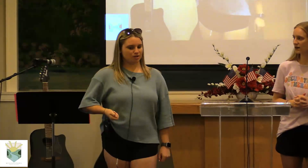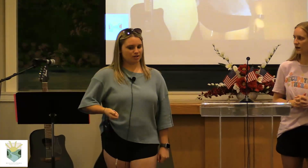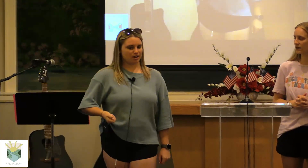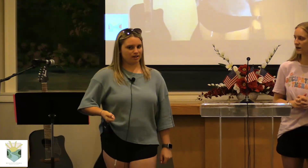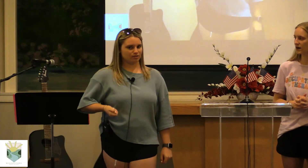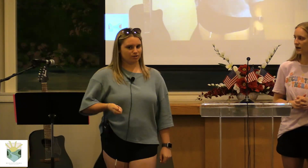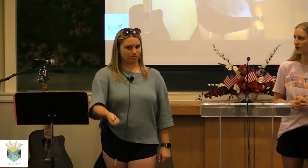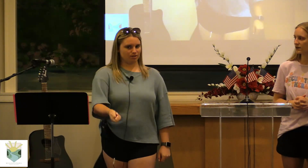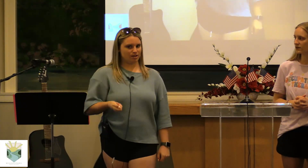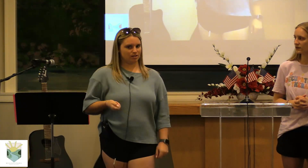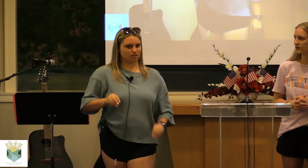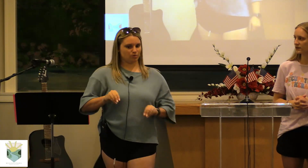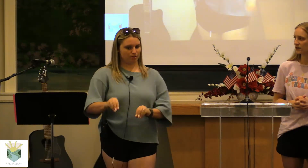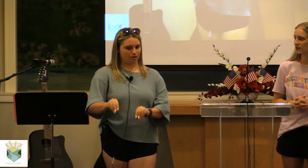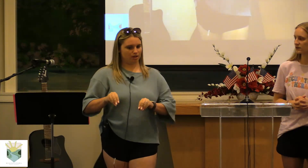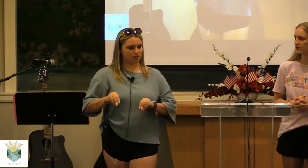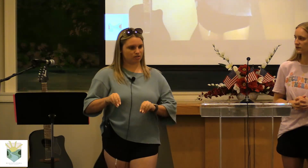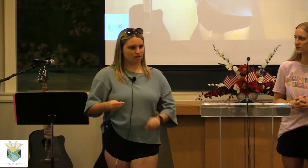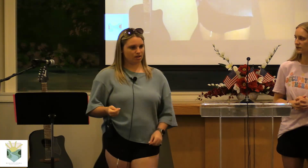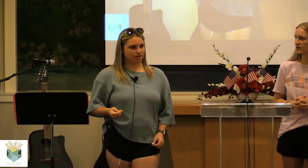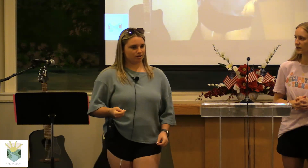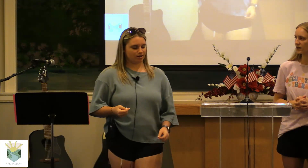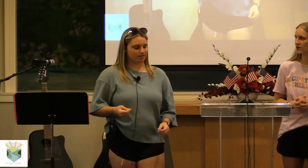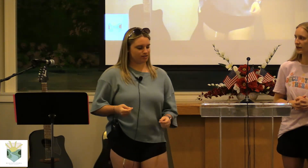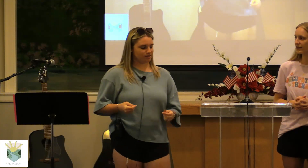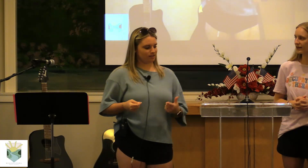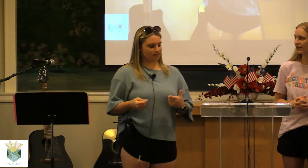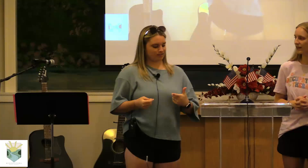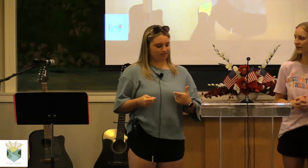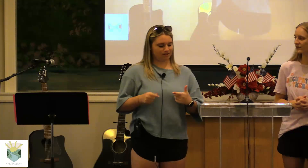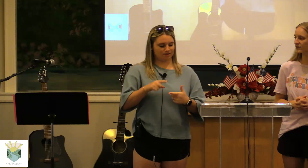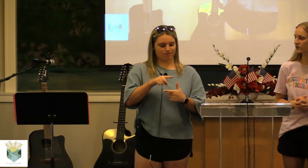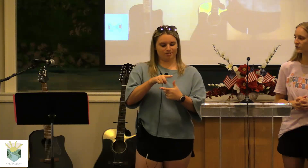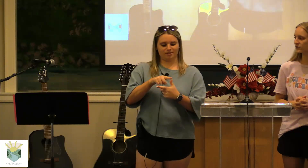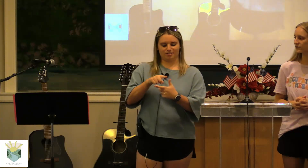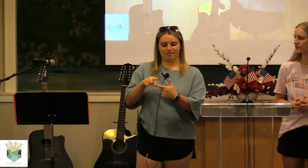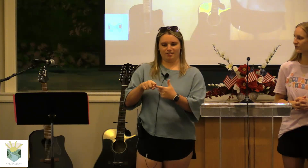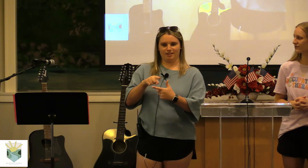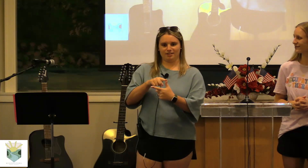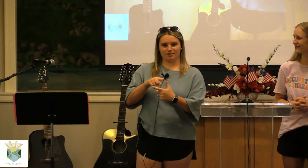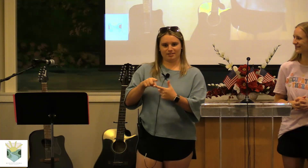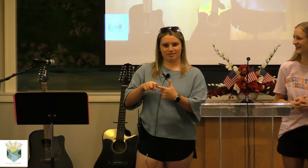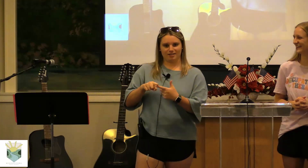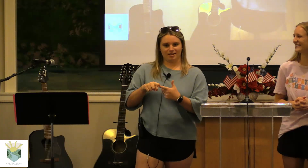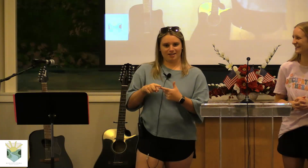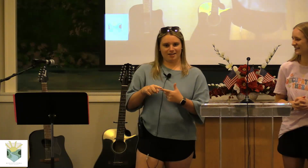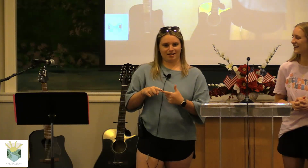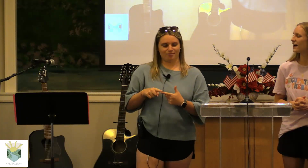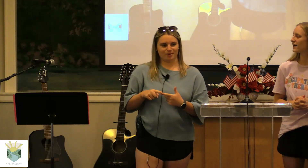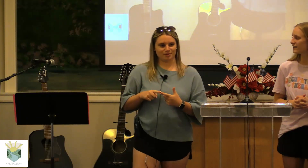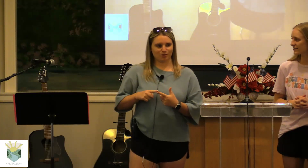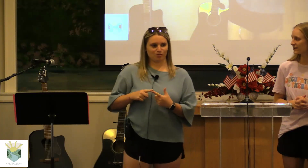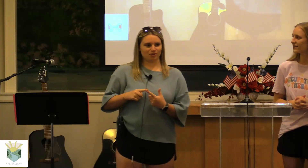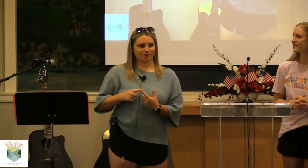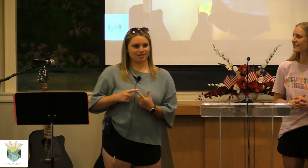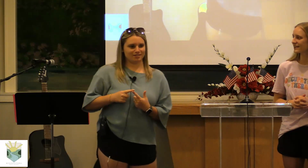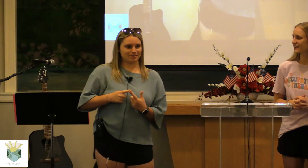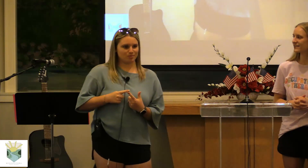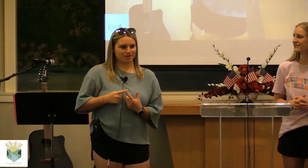I learned this or this. Grayson likes to use this, and I've been told that this is